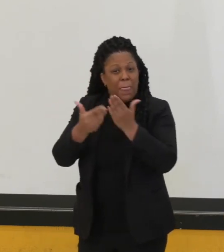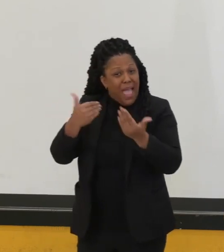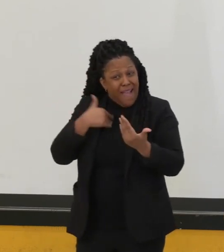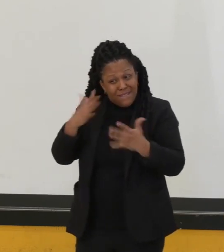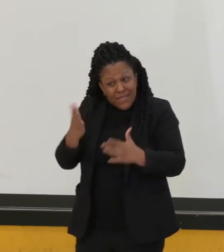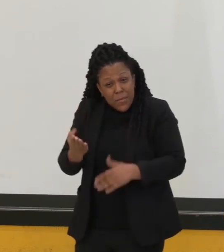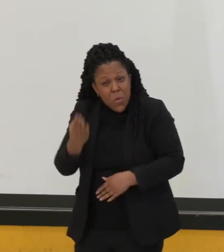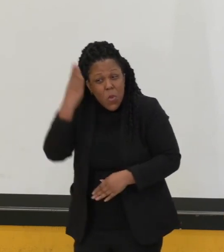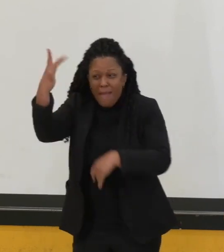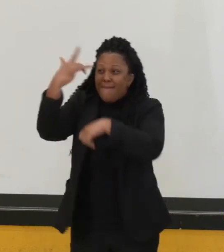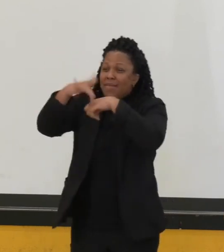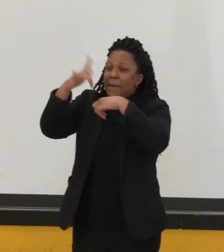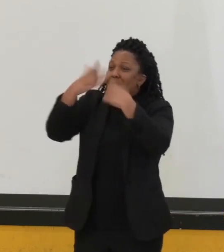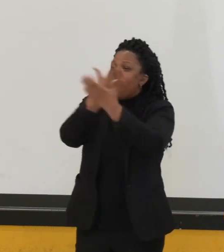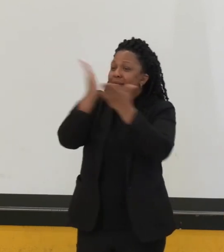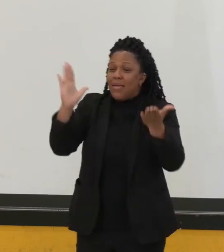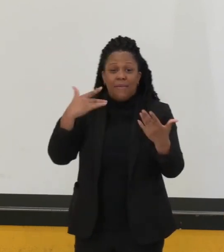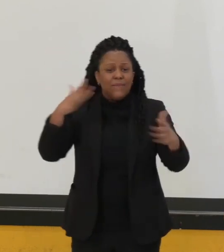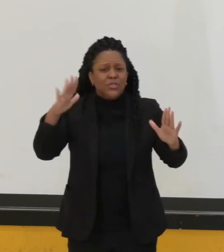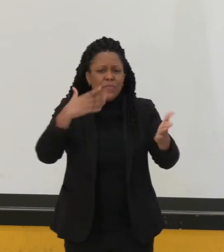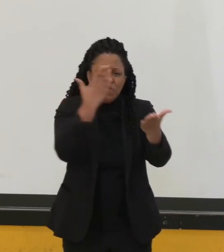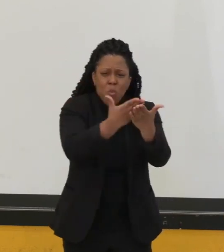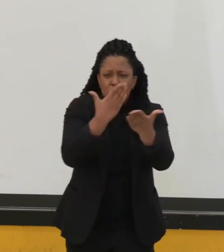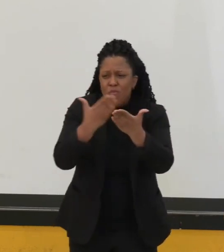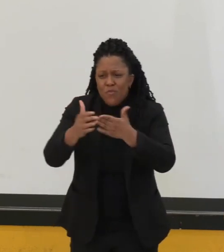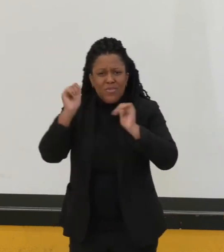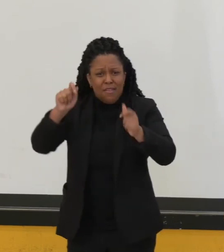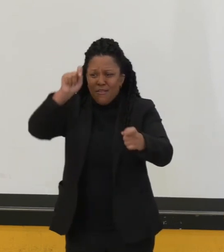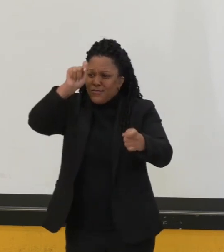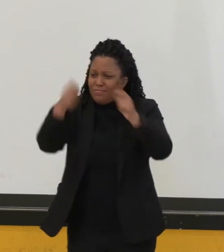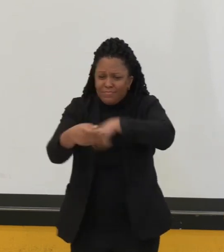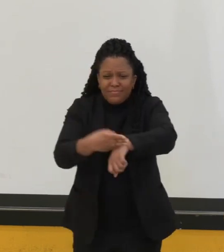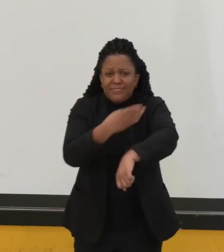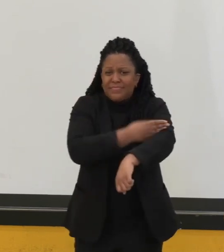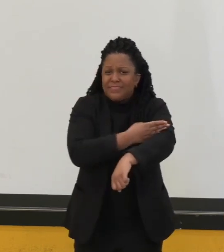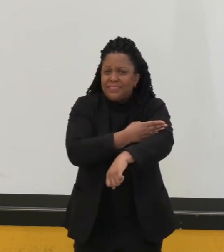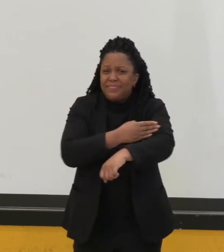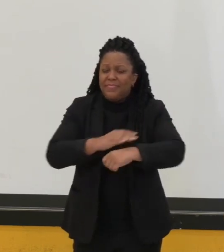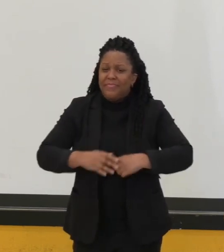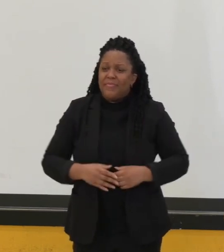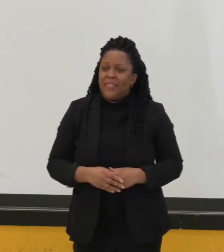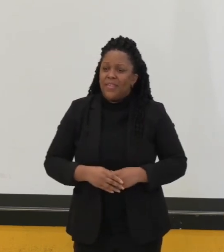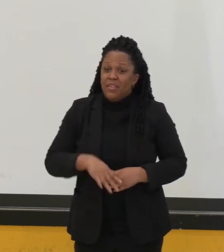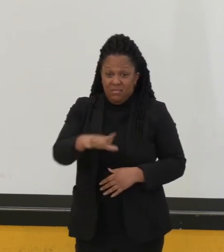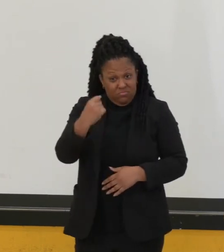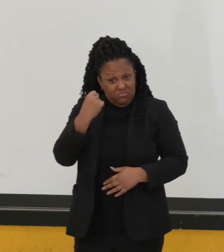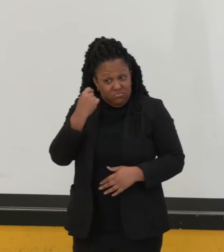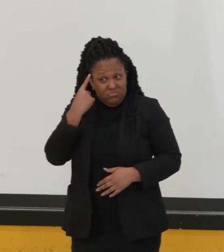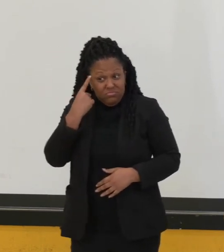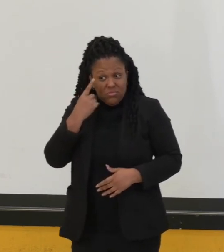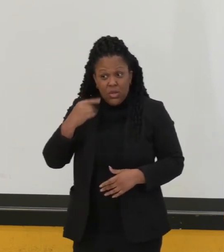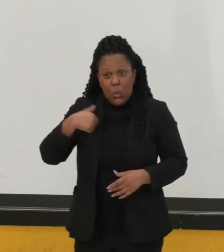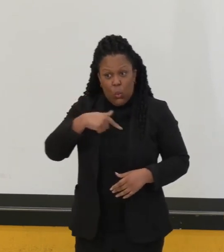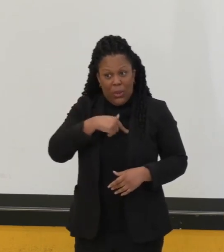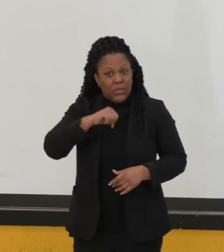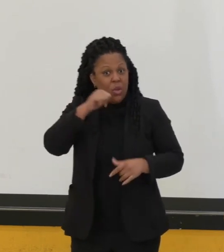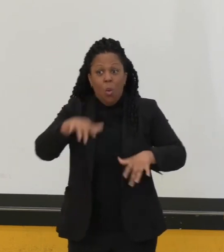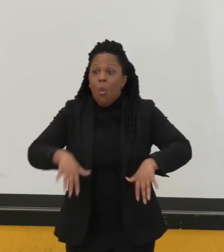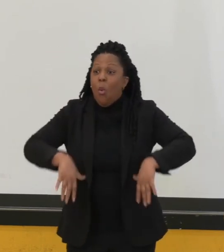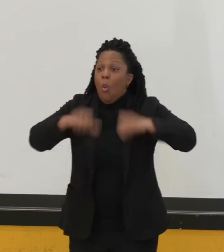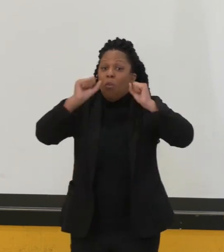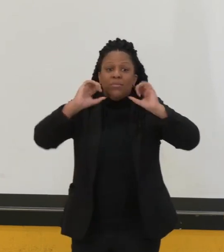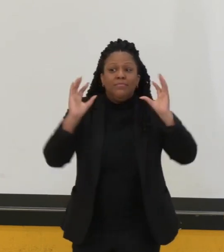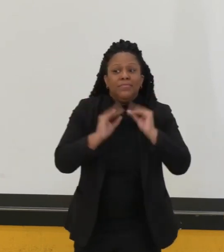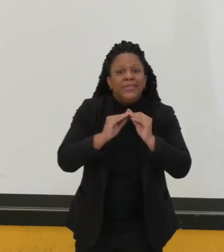There's proven remedies that can be put into place. But that will never happen if we don't at least hold hearings on these things. If we don't